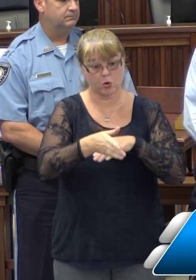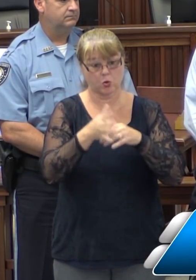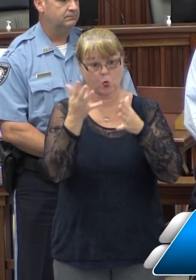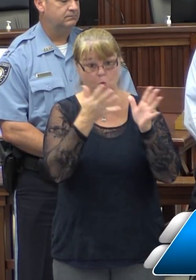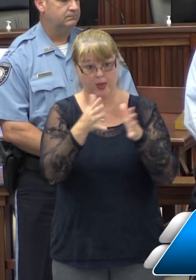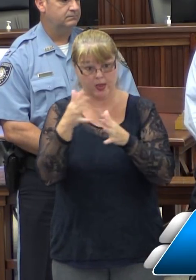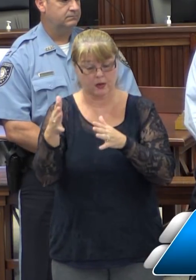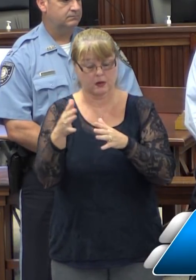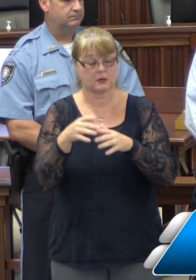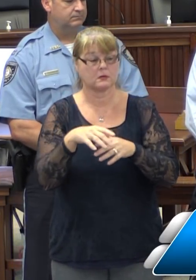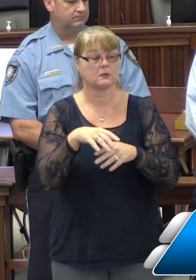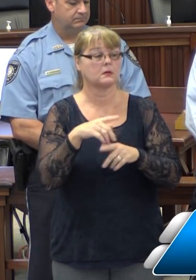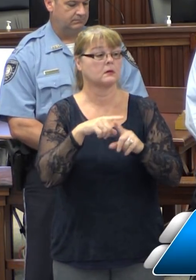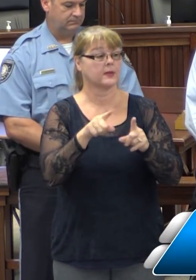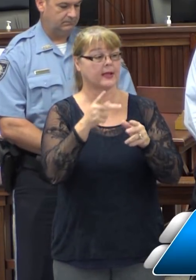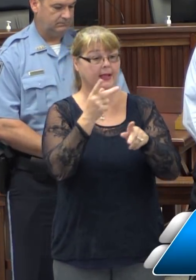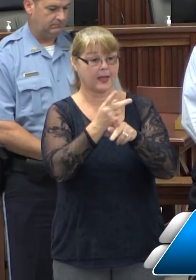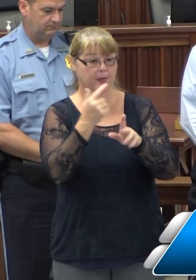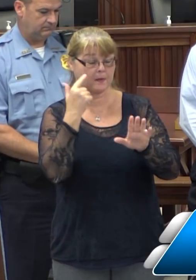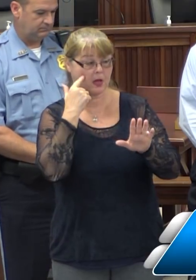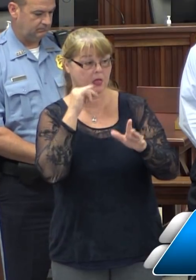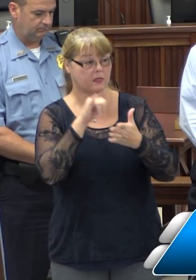mind, it's